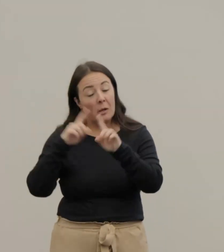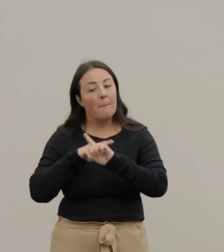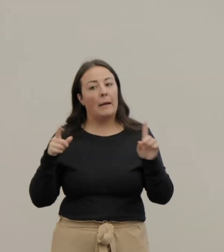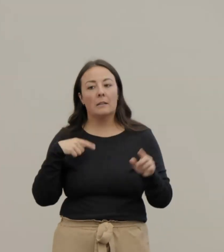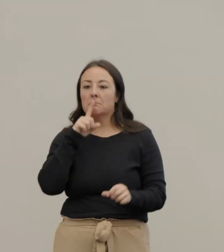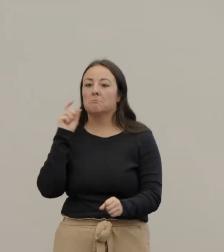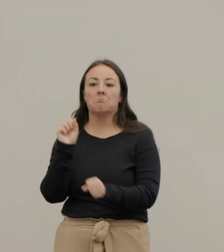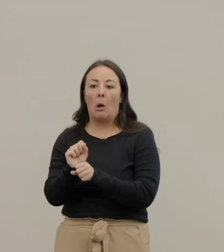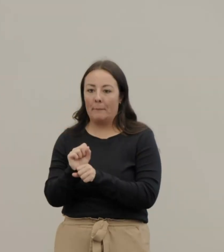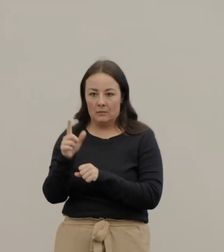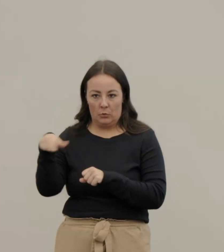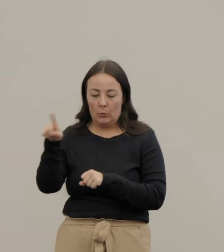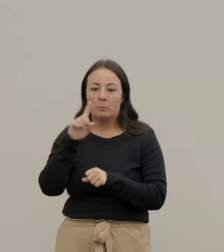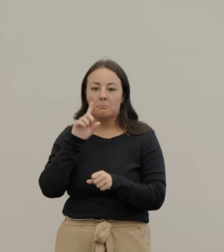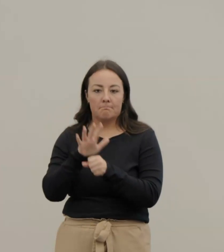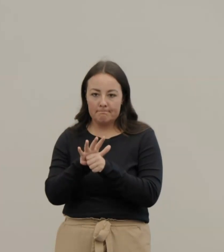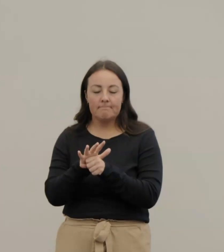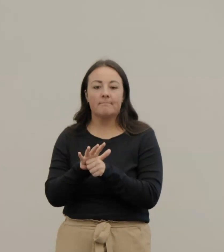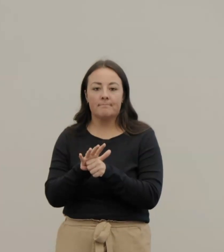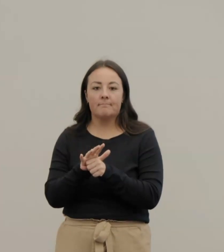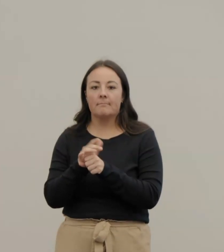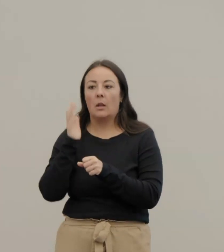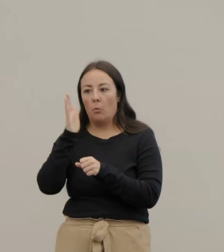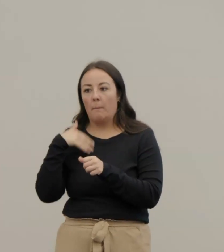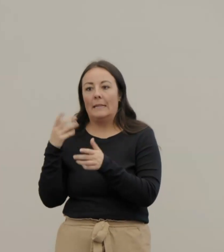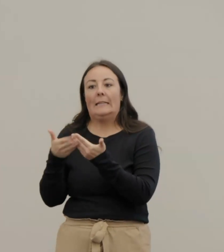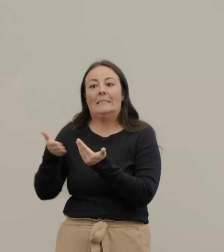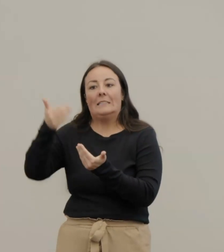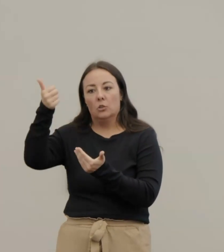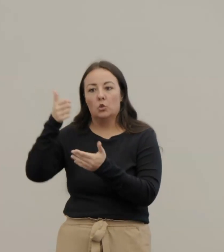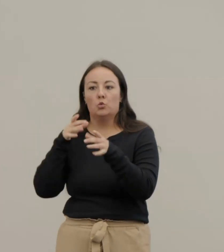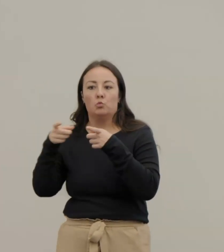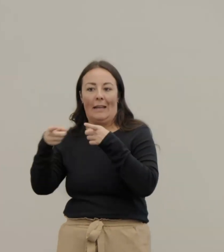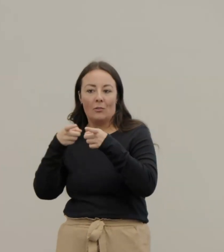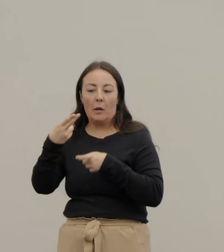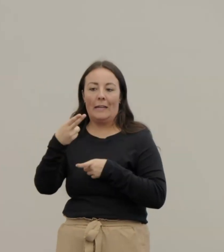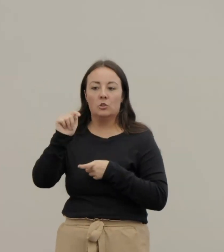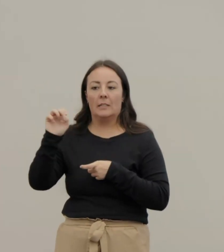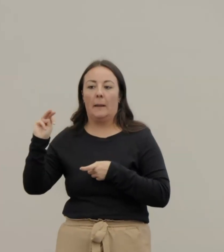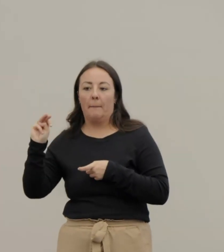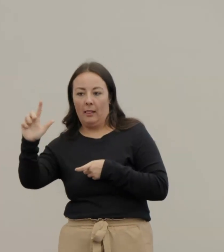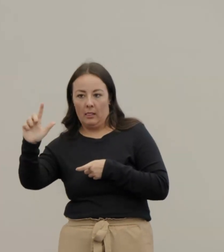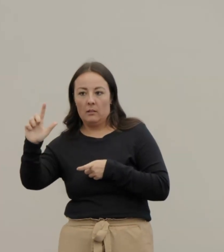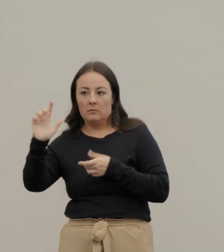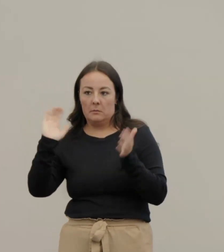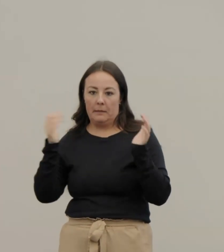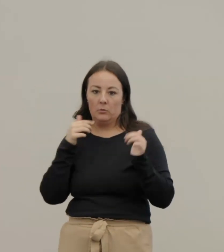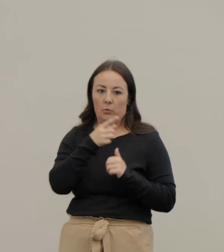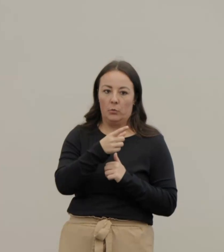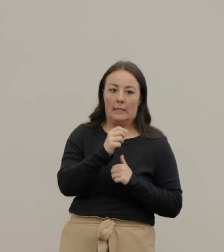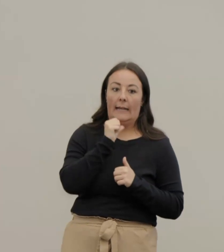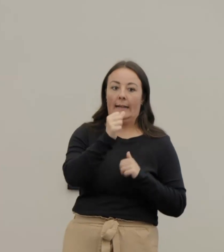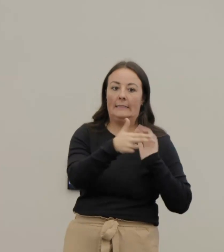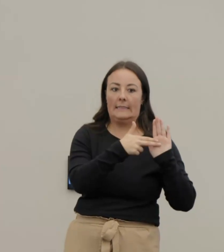to be easier to deal with the HTML that a content management system kicks out than an untagged